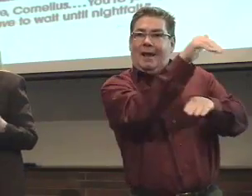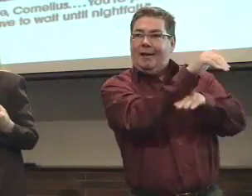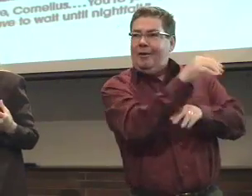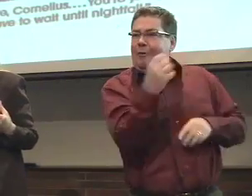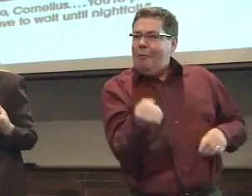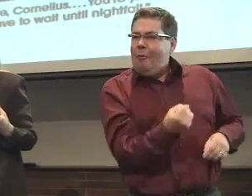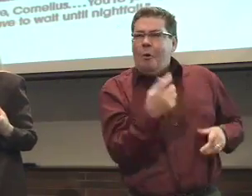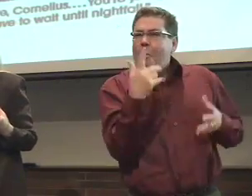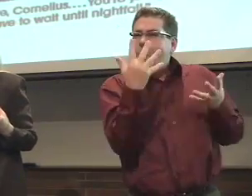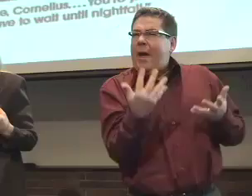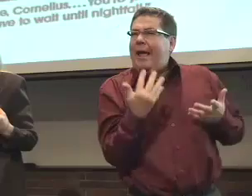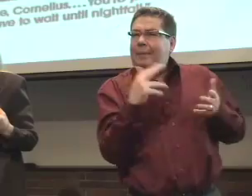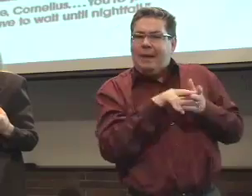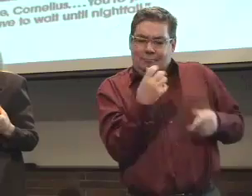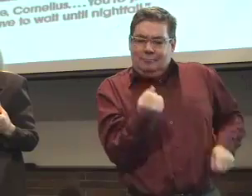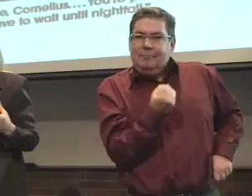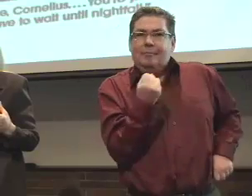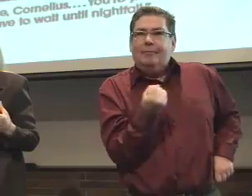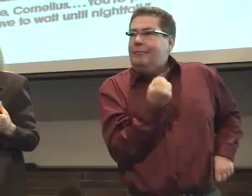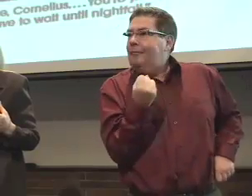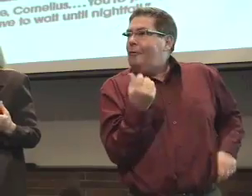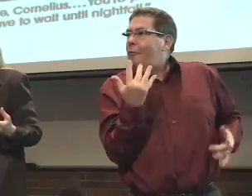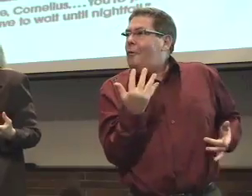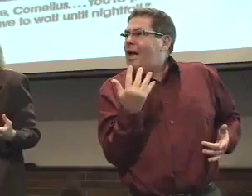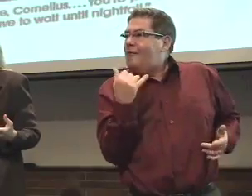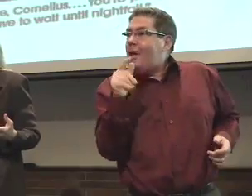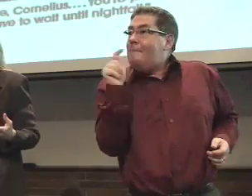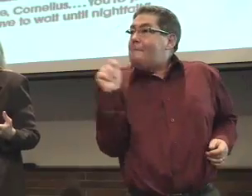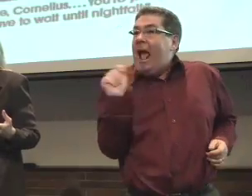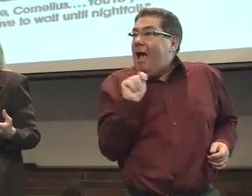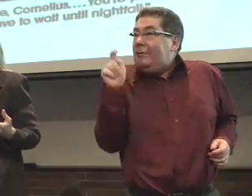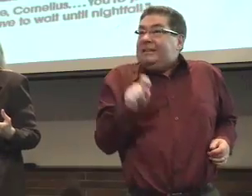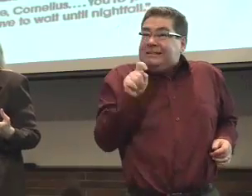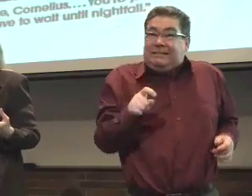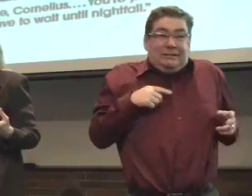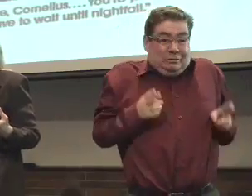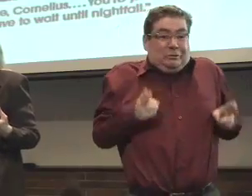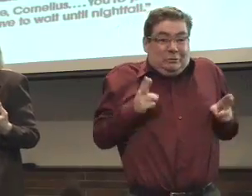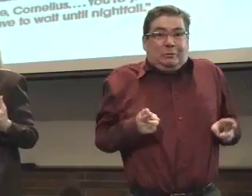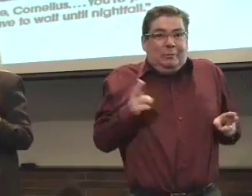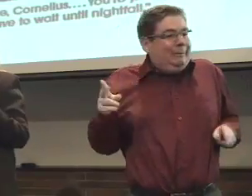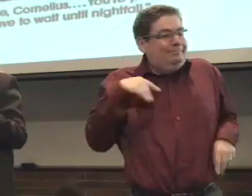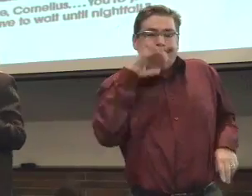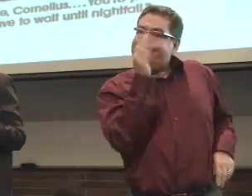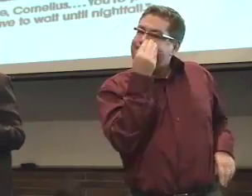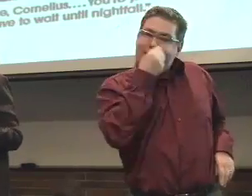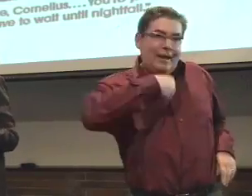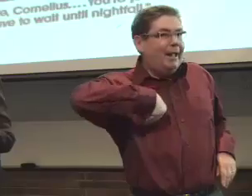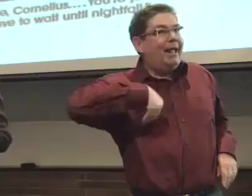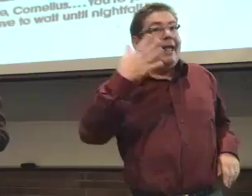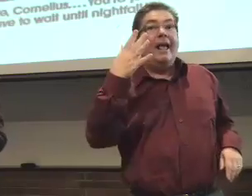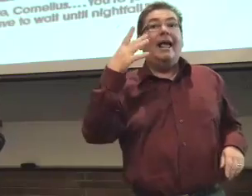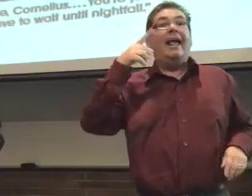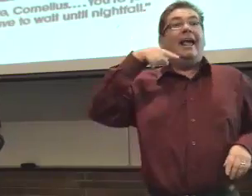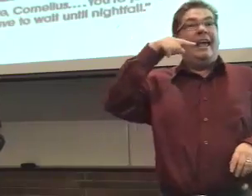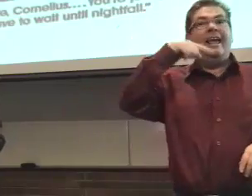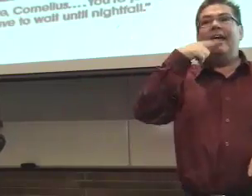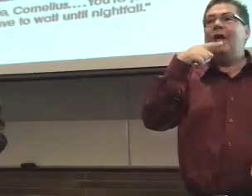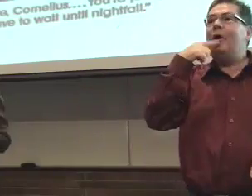have to wait for? He's going to go to the bathroom. How many times do hearing parents say to hearing kids,